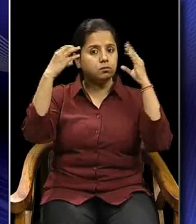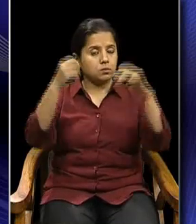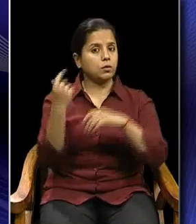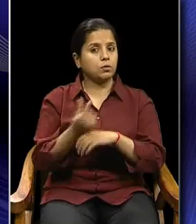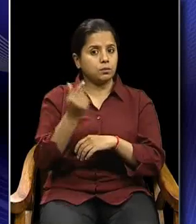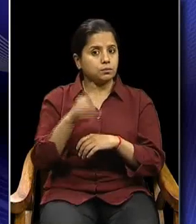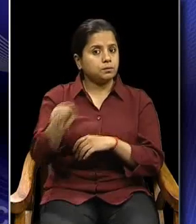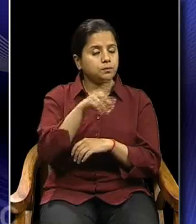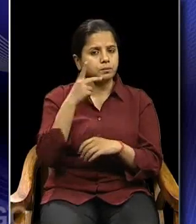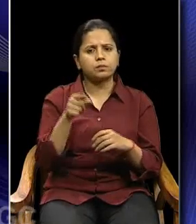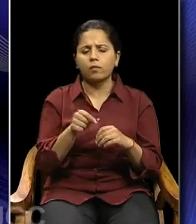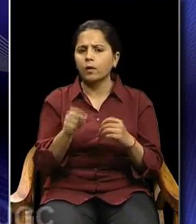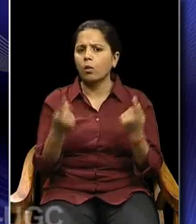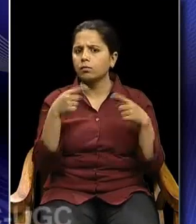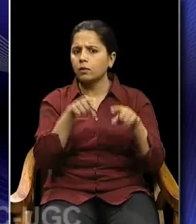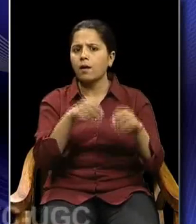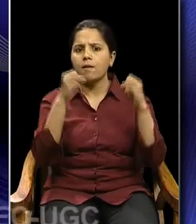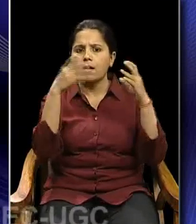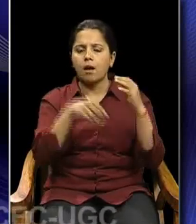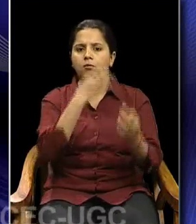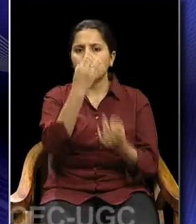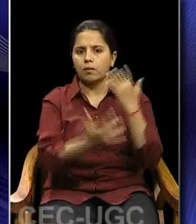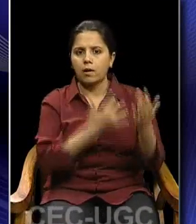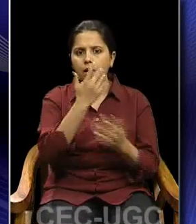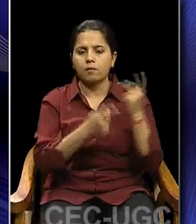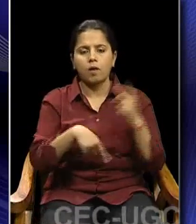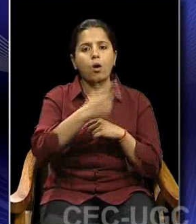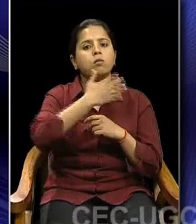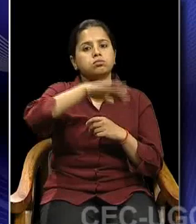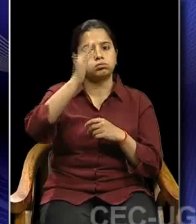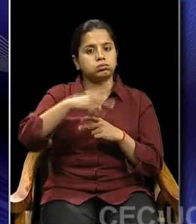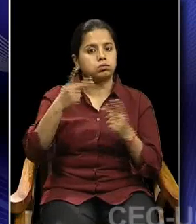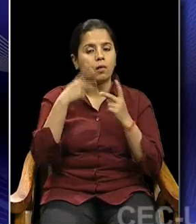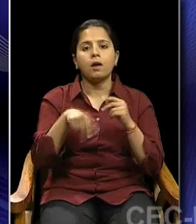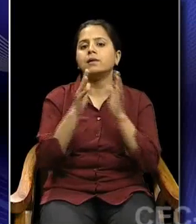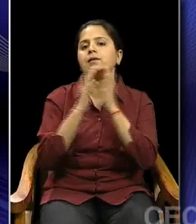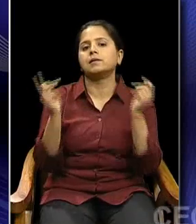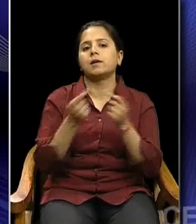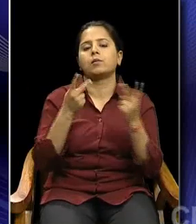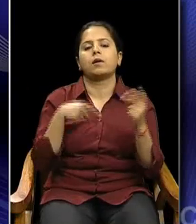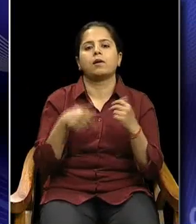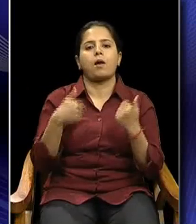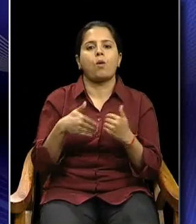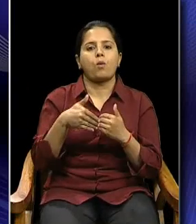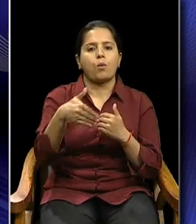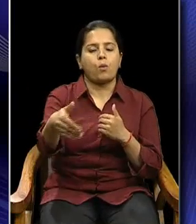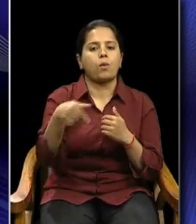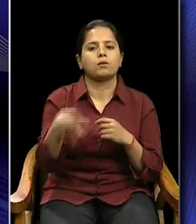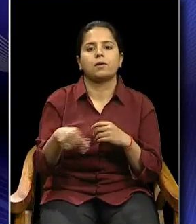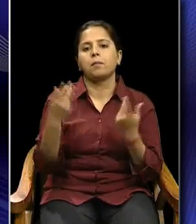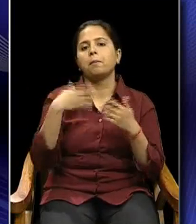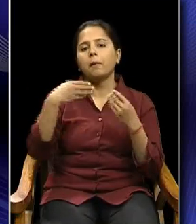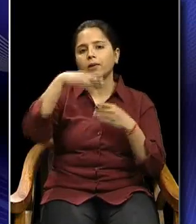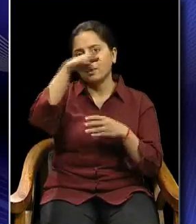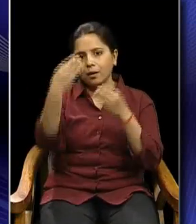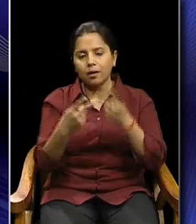it coincided with the custom of lighting bonfires on the hilltops to celebrate the coming of spring. And the main Easter foods, they